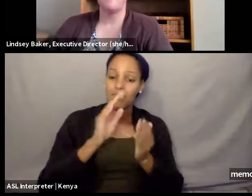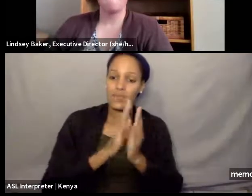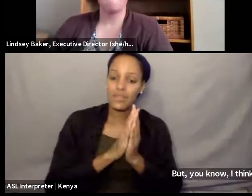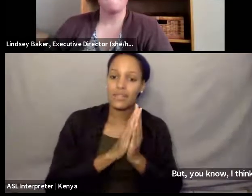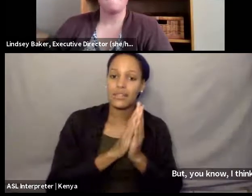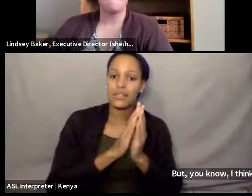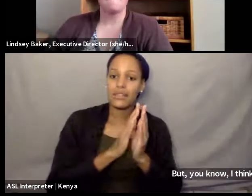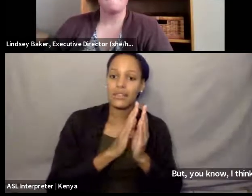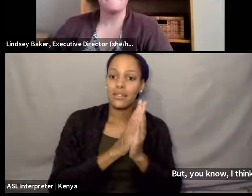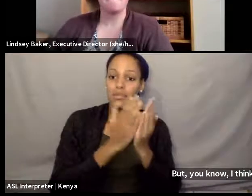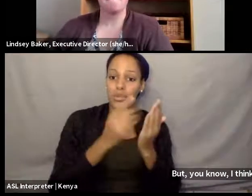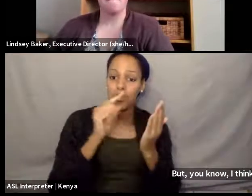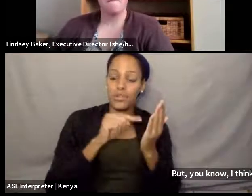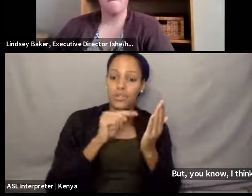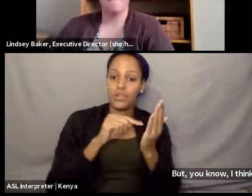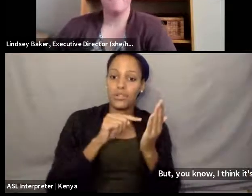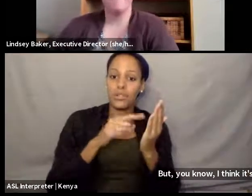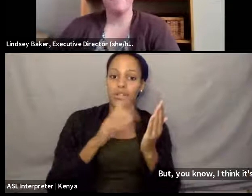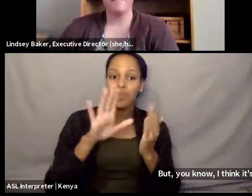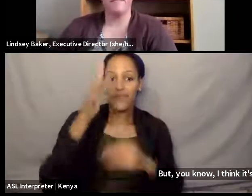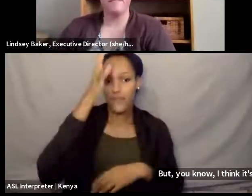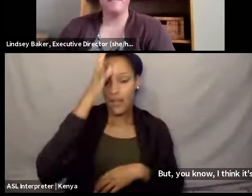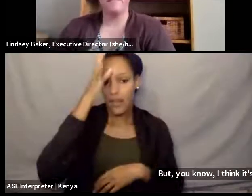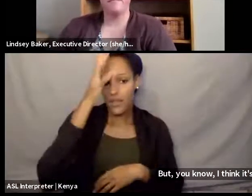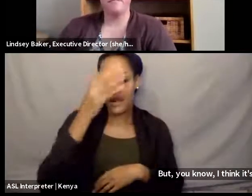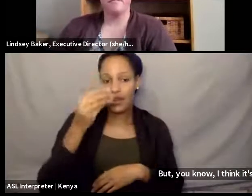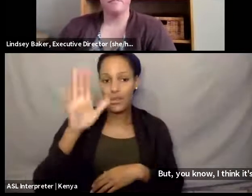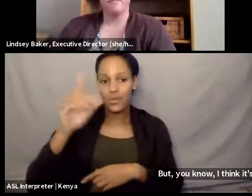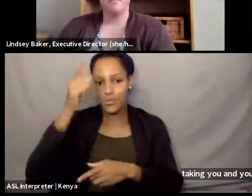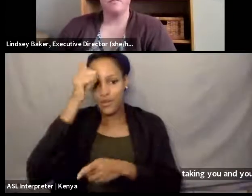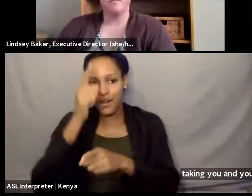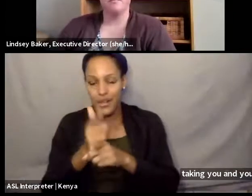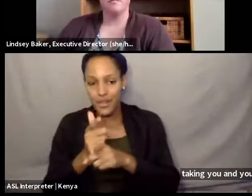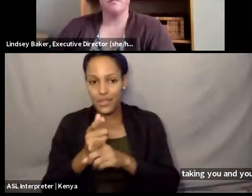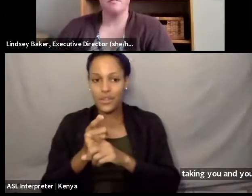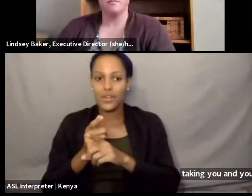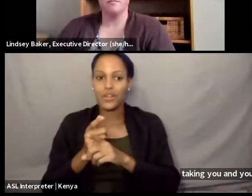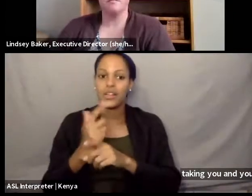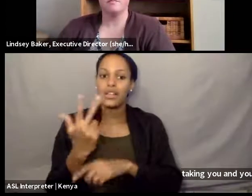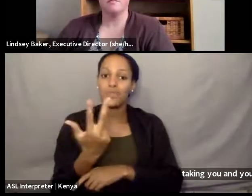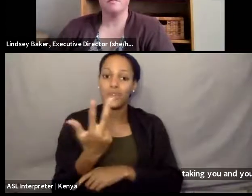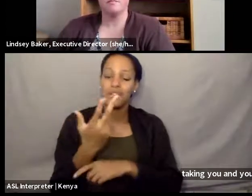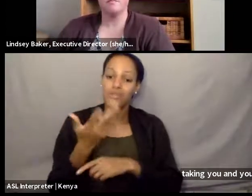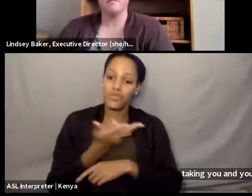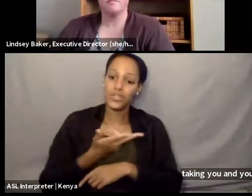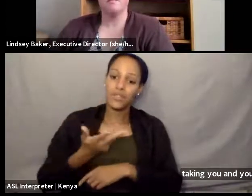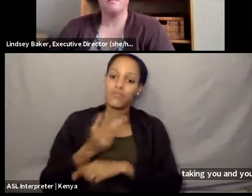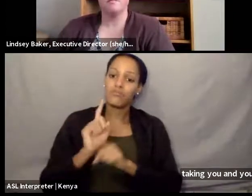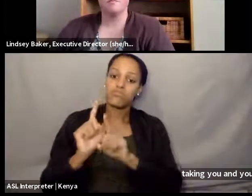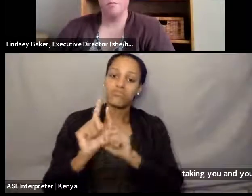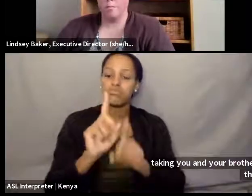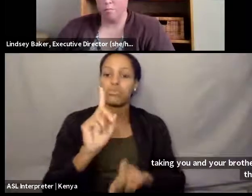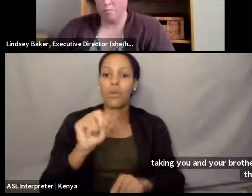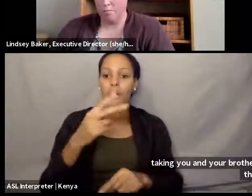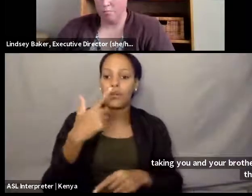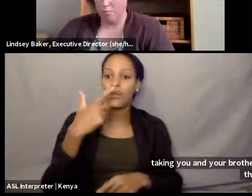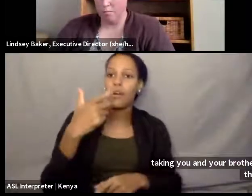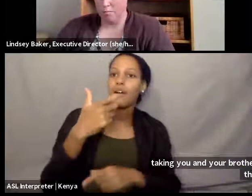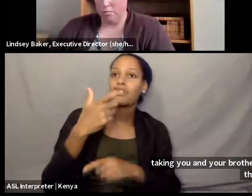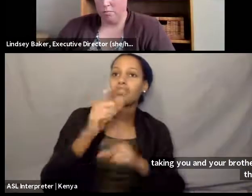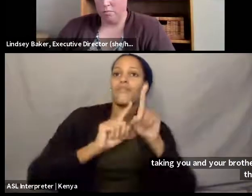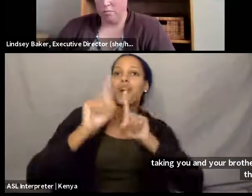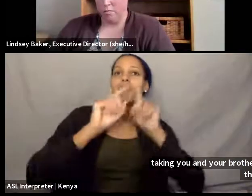father taking you and your brother to watch fireflies light up the sky. And you wonder if it